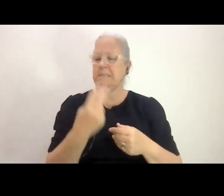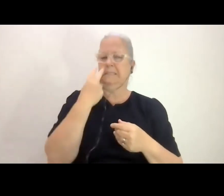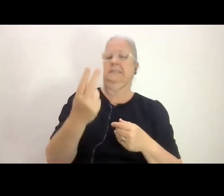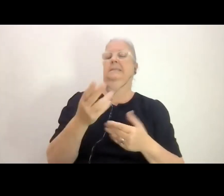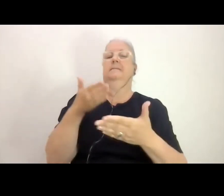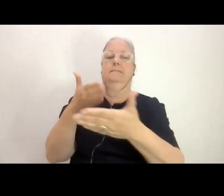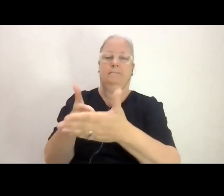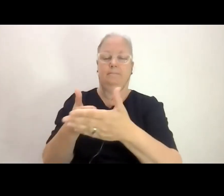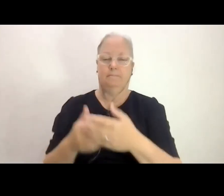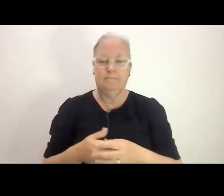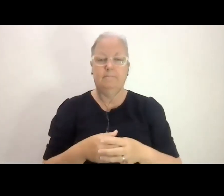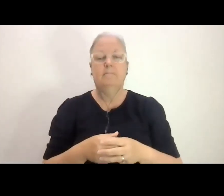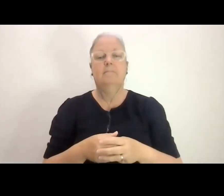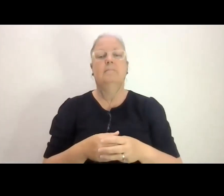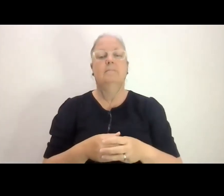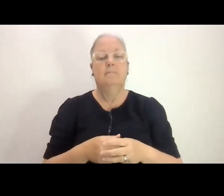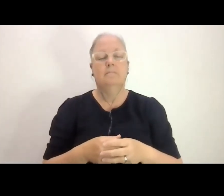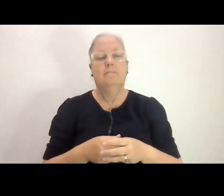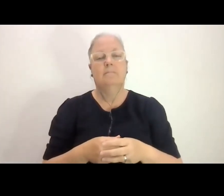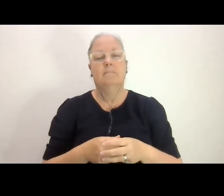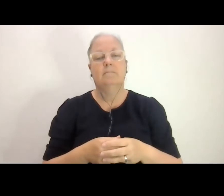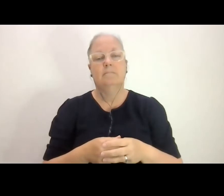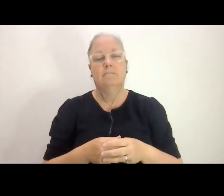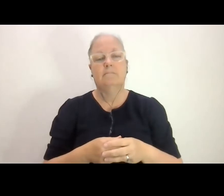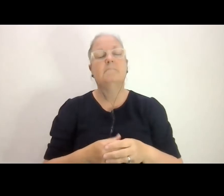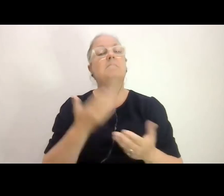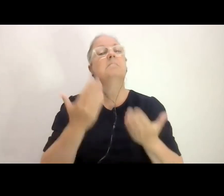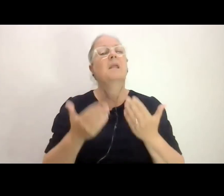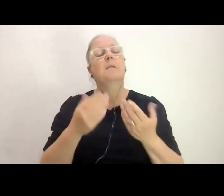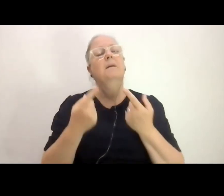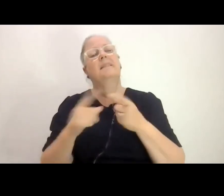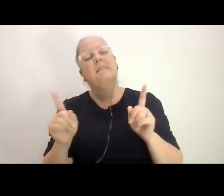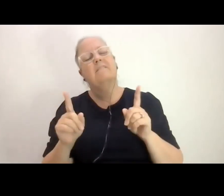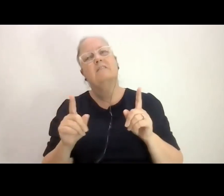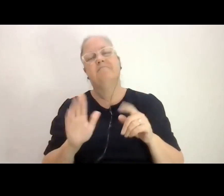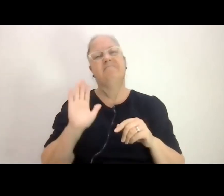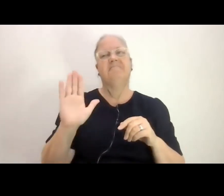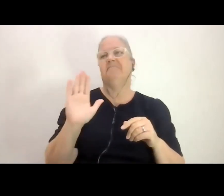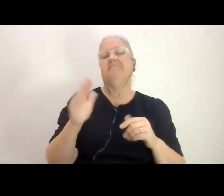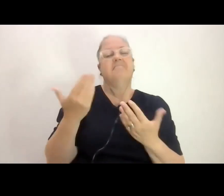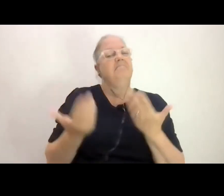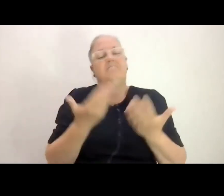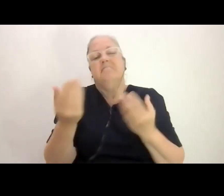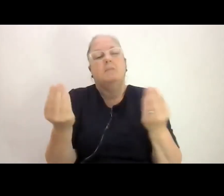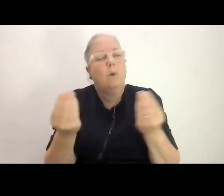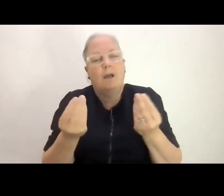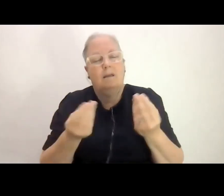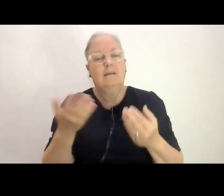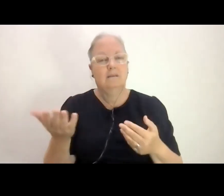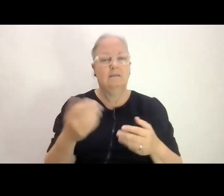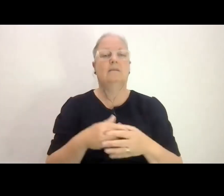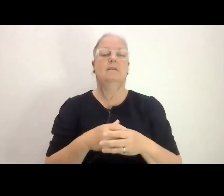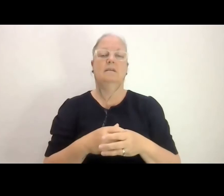different societal determinant factors, as social and cultural norms, gender issues,